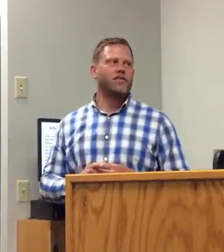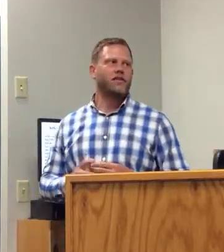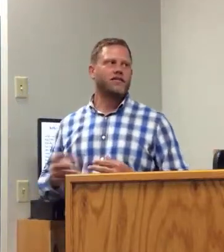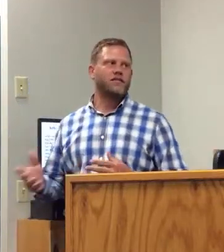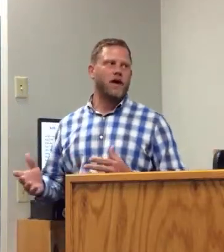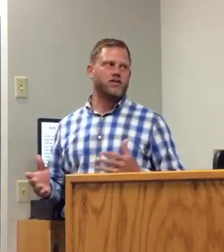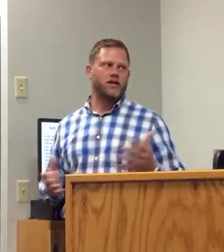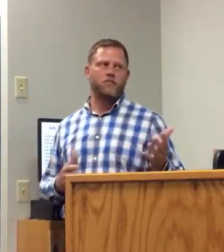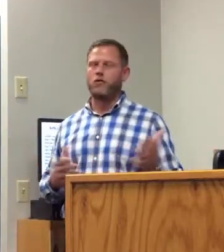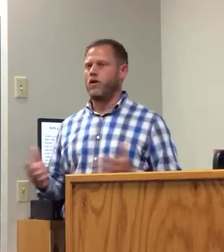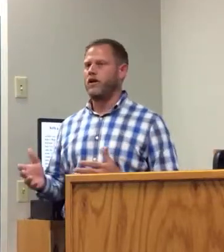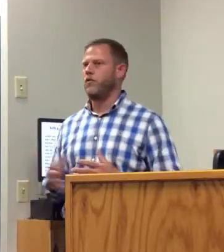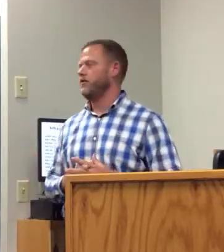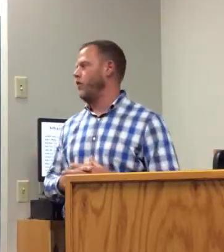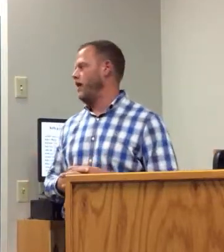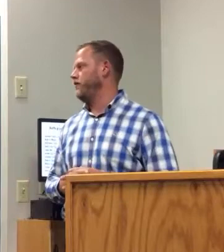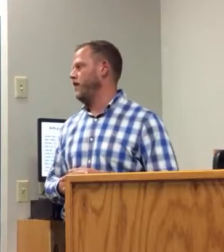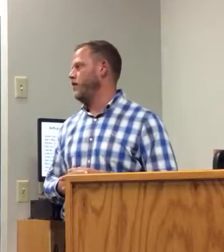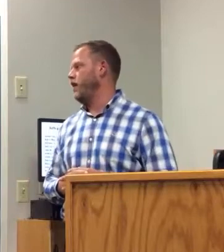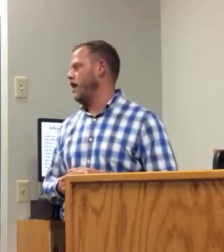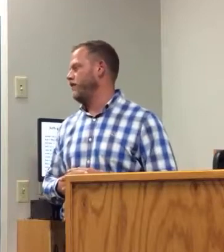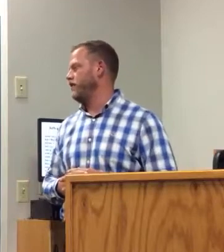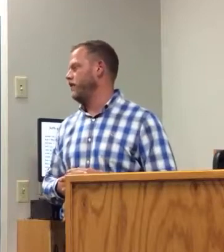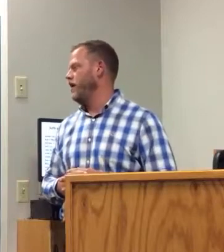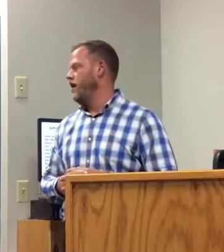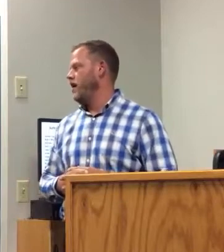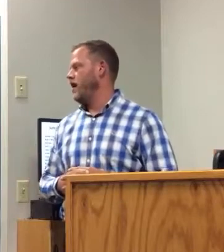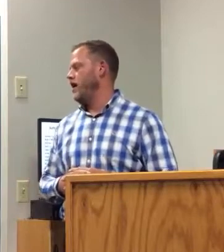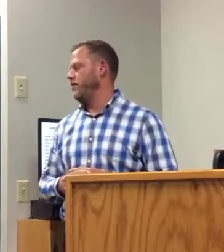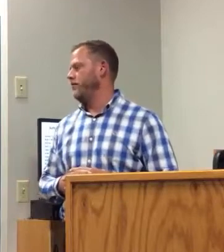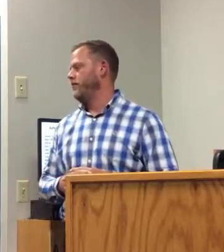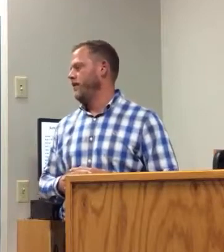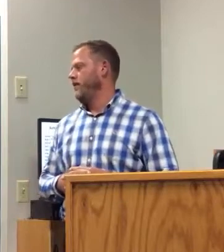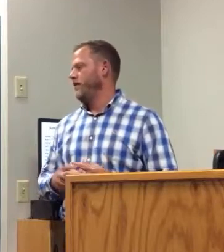our athletes especially have been working with the YMCA quite often